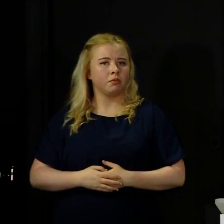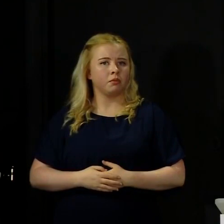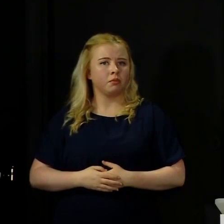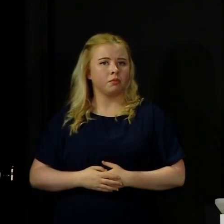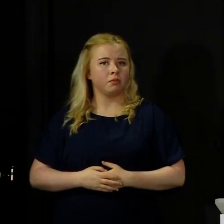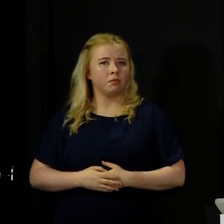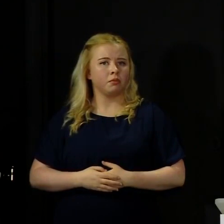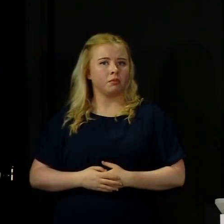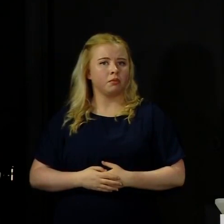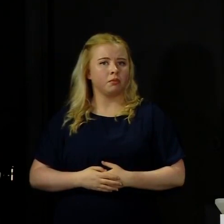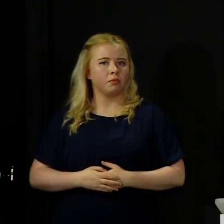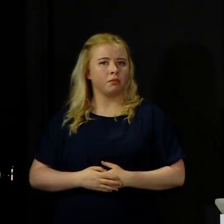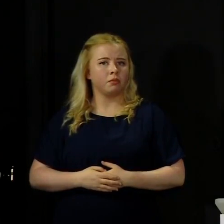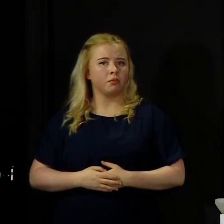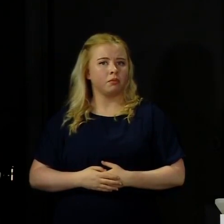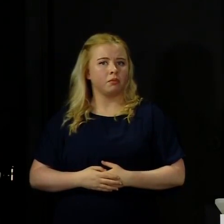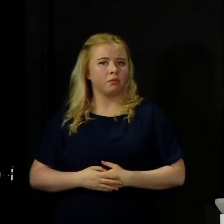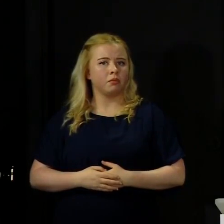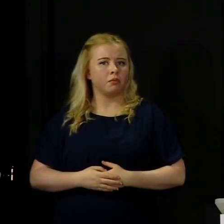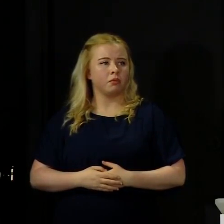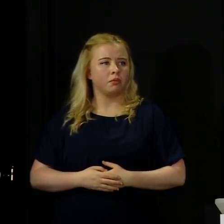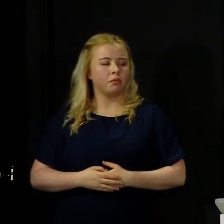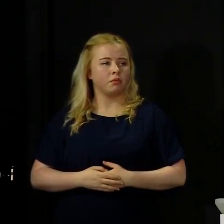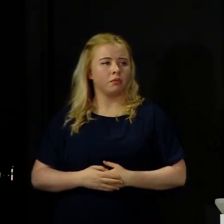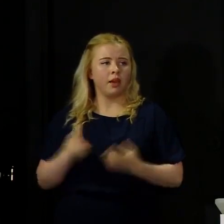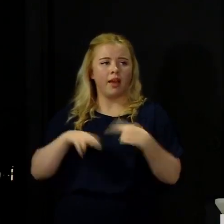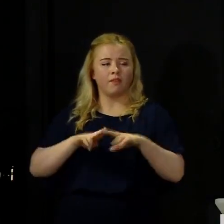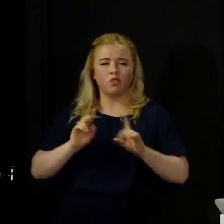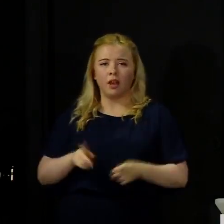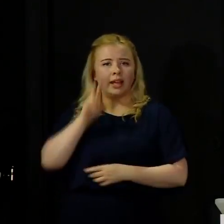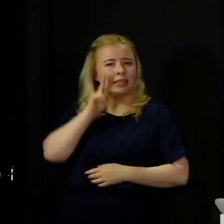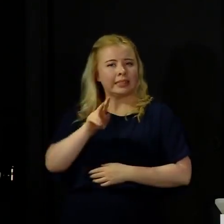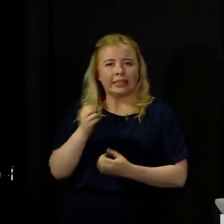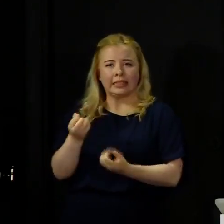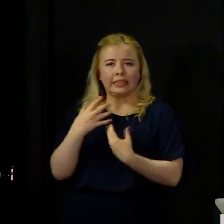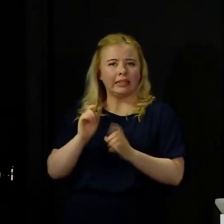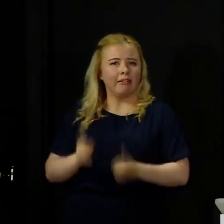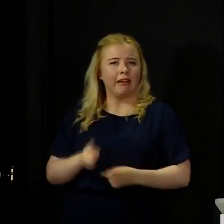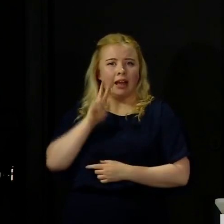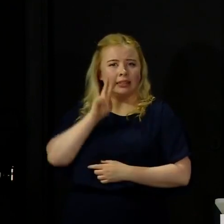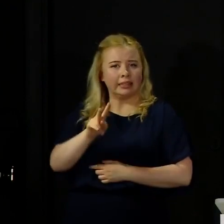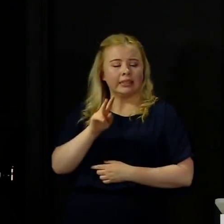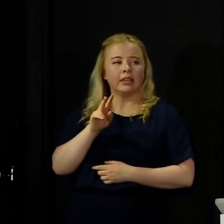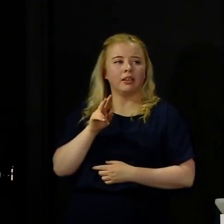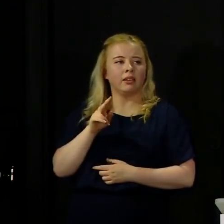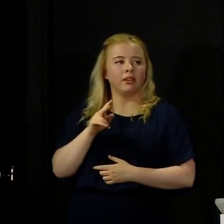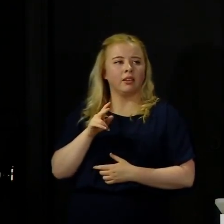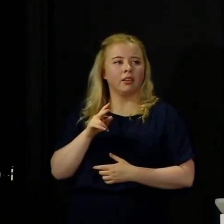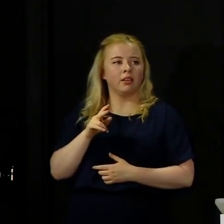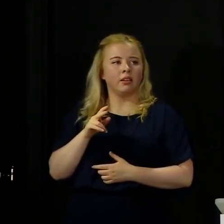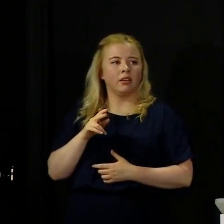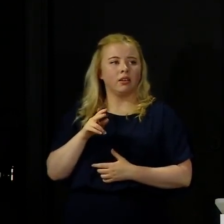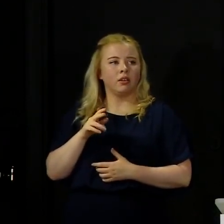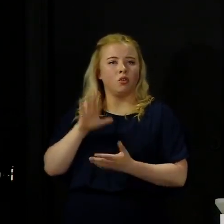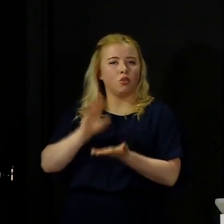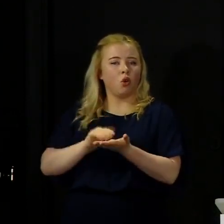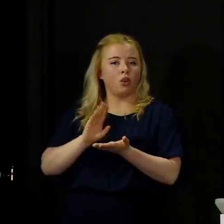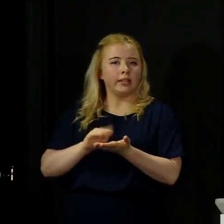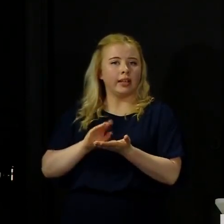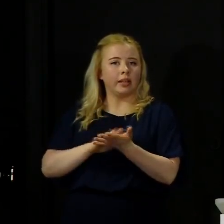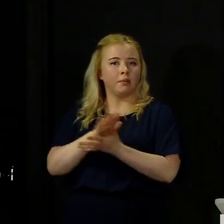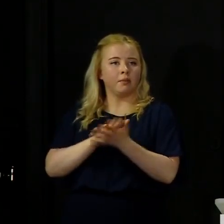more of a broadcasting issue. I think if we can't see you on this feed, we're not going to be able to see you on the